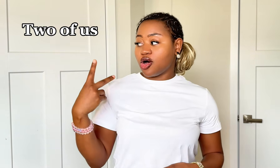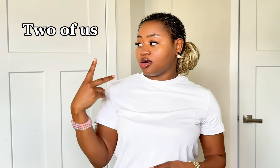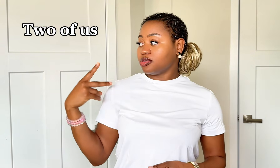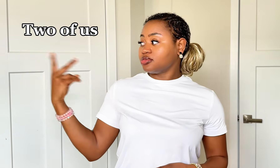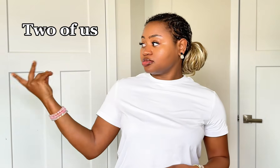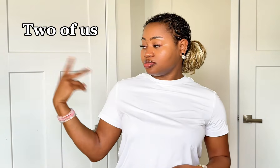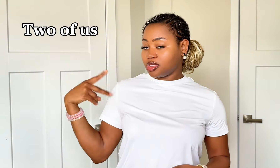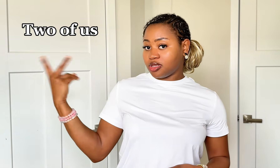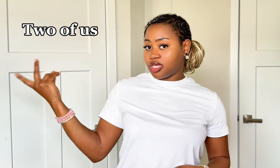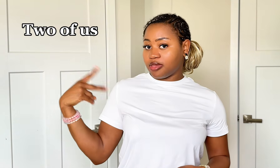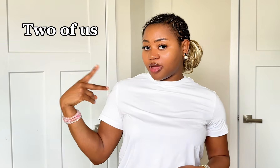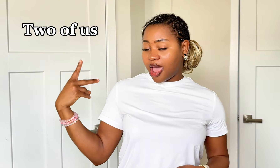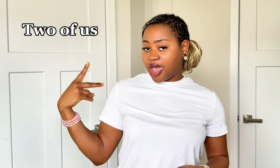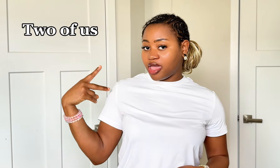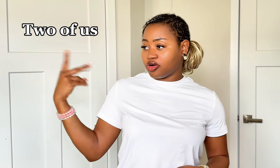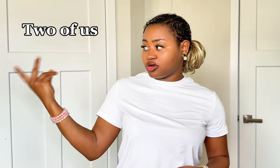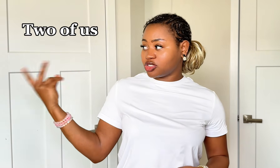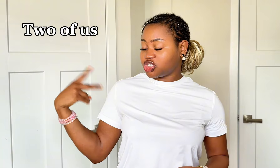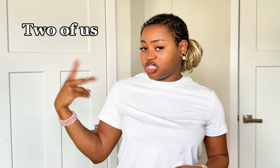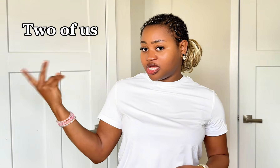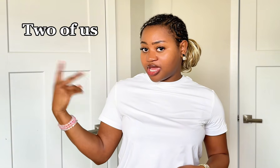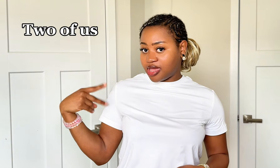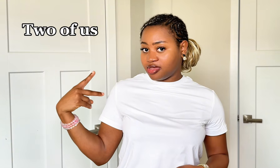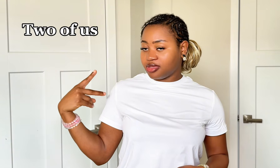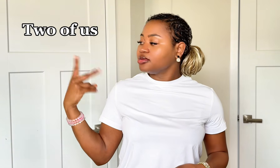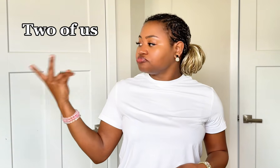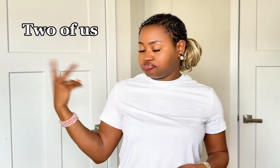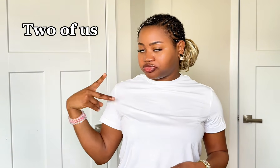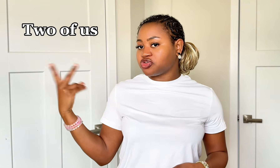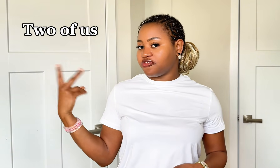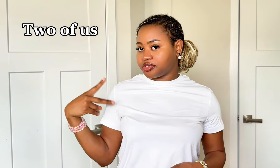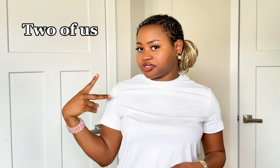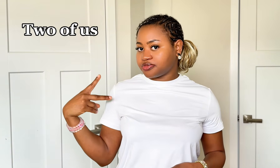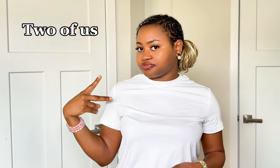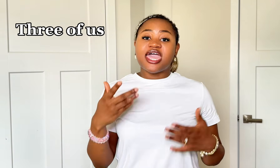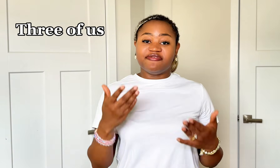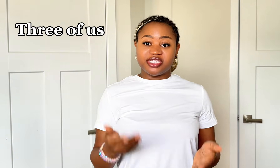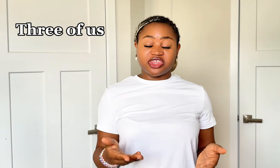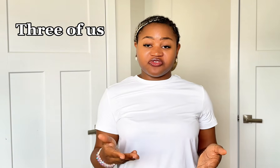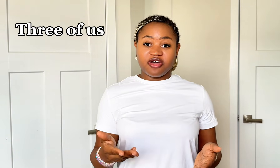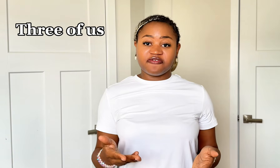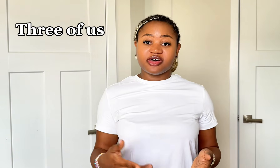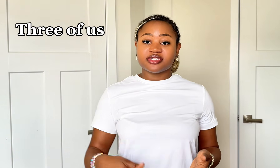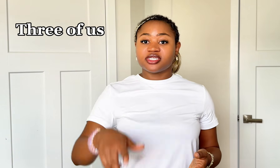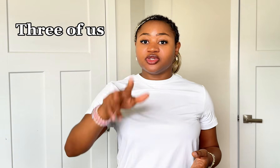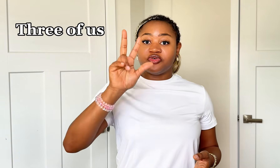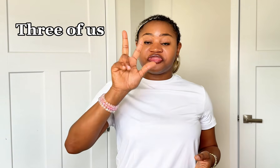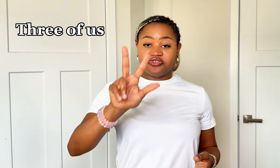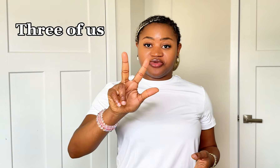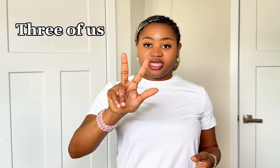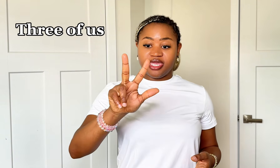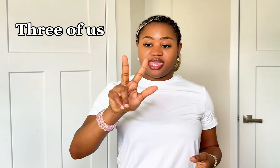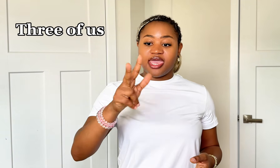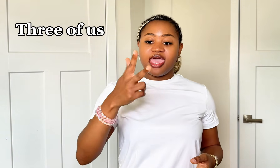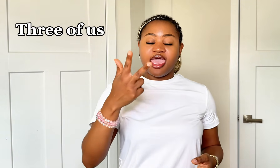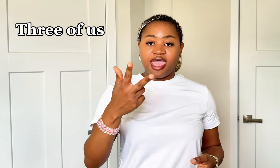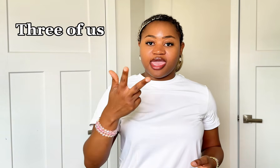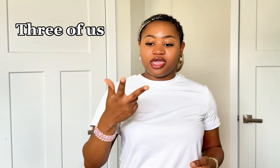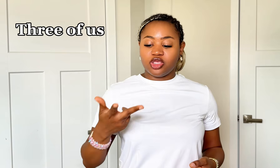or him and I, or she and I. Two of us. If it's three of us, you do three, and you